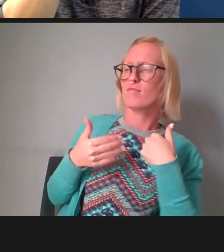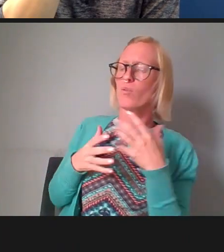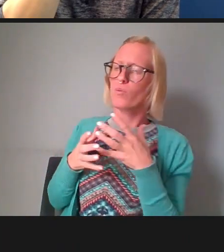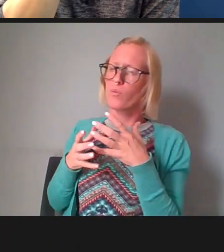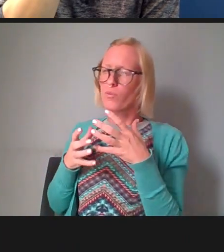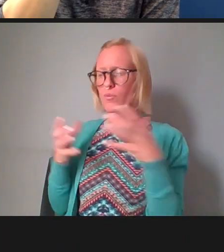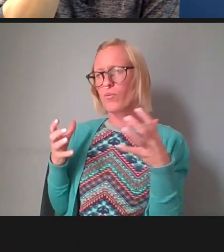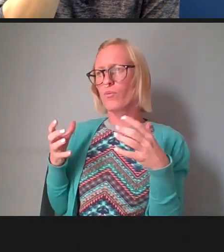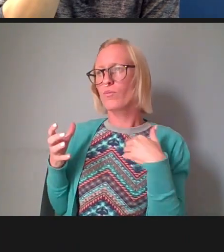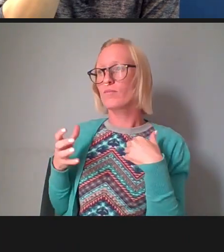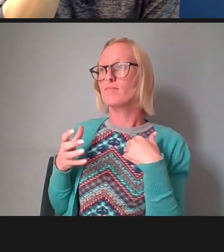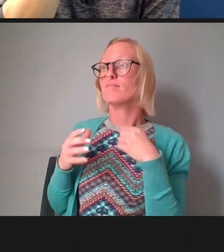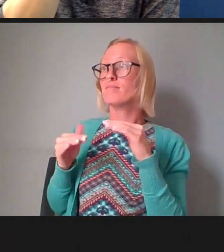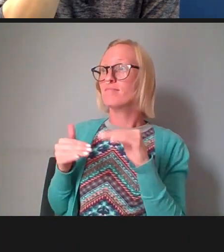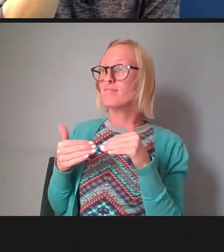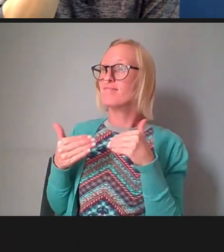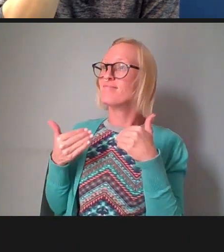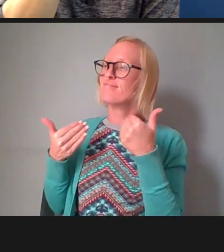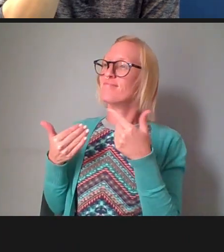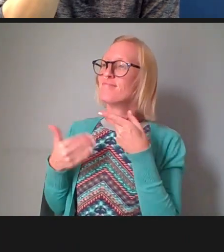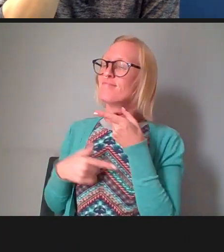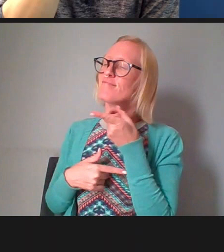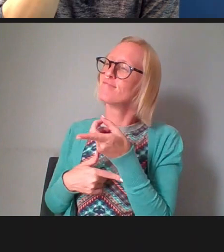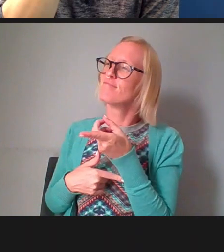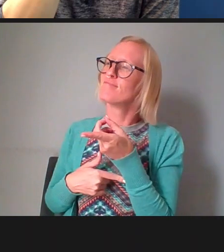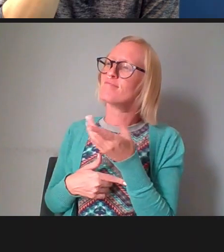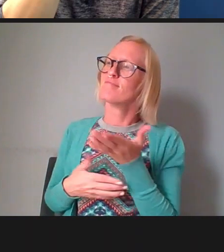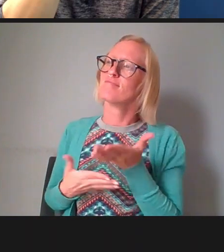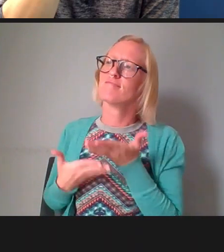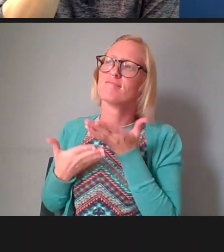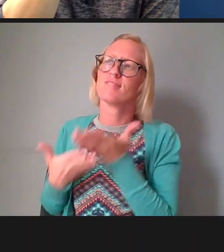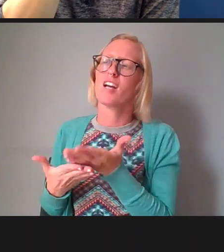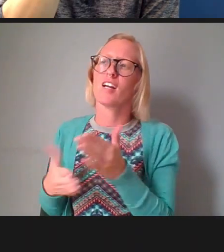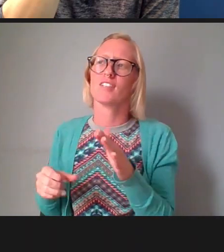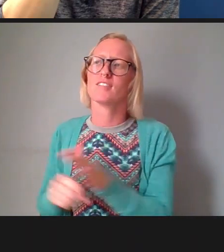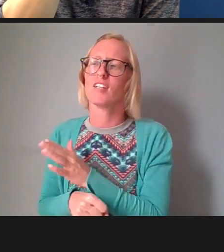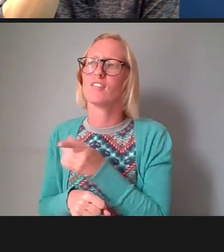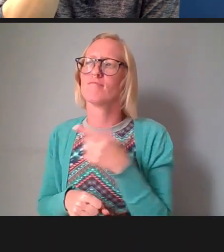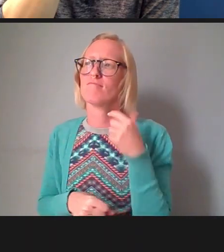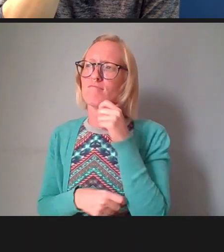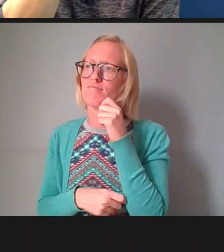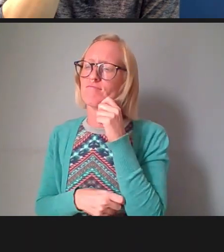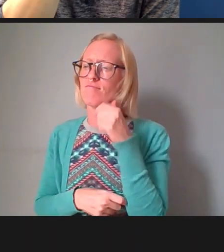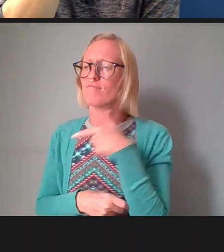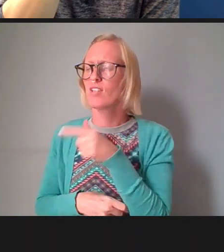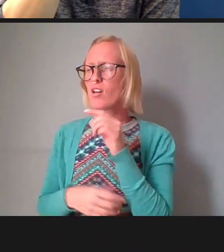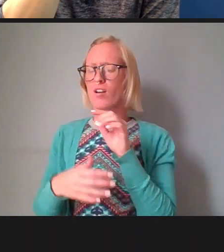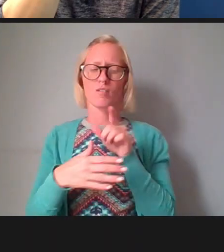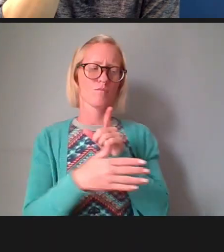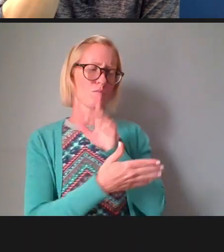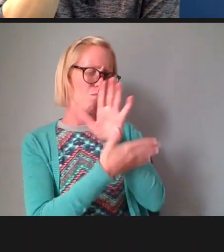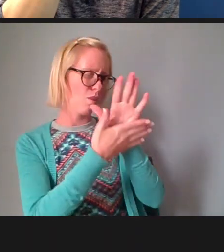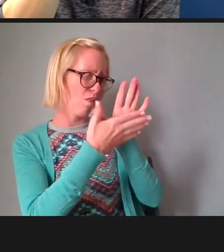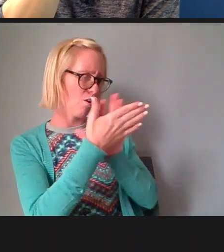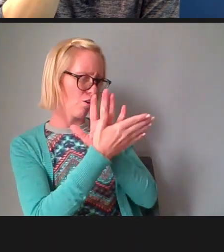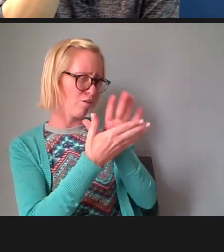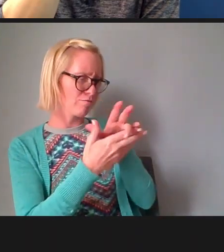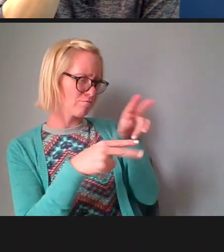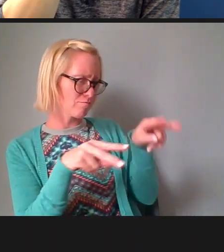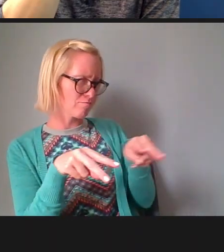wet lips at Ralph, for they seemed provided with not quite enough skin, so that their profiles were blurred and their mouths pulled